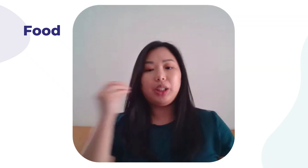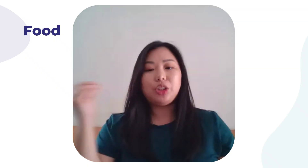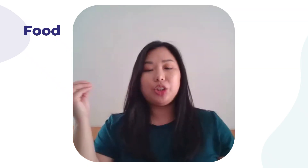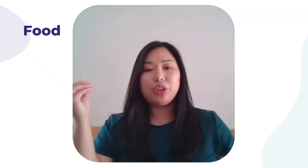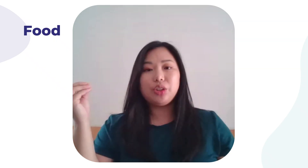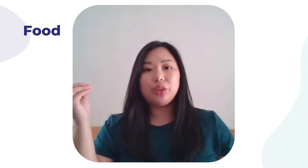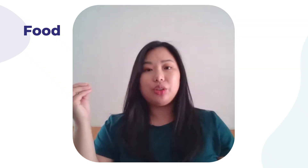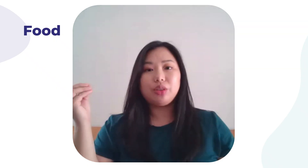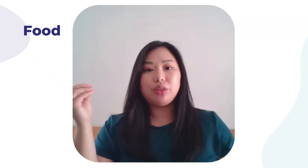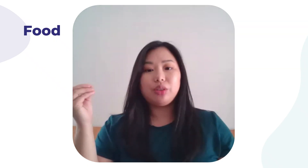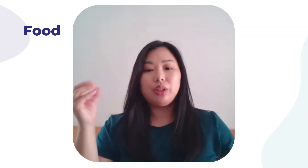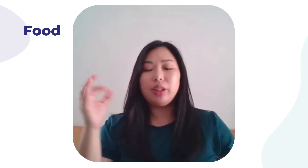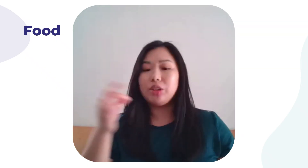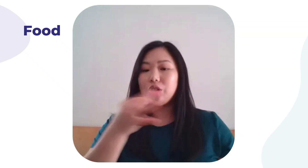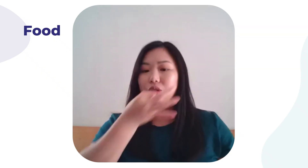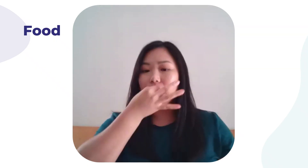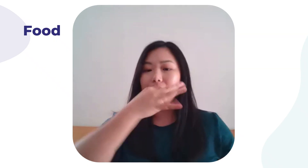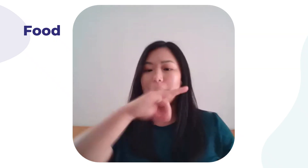Peach.